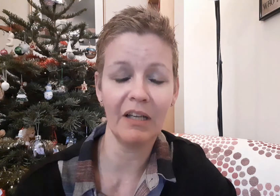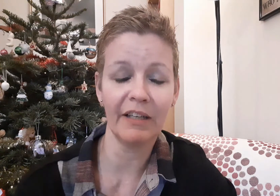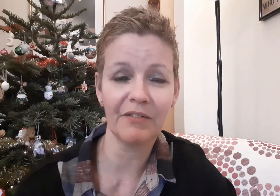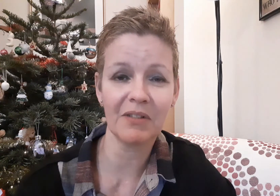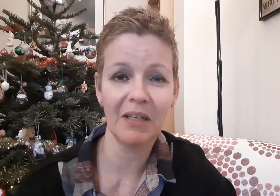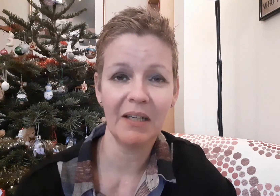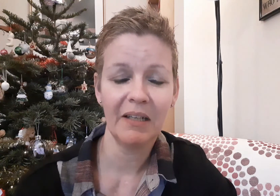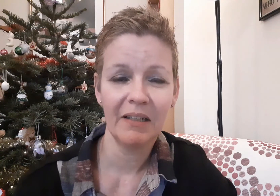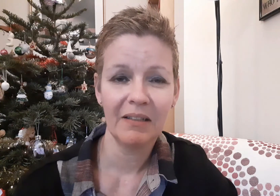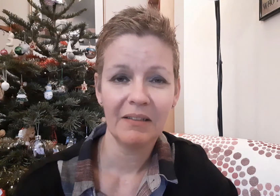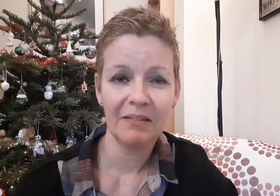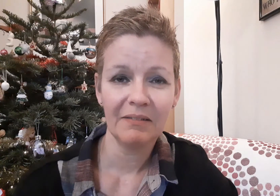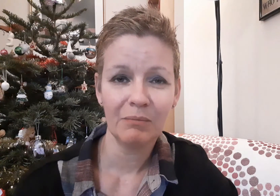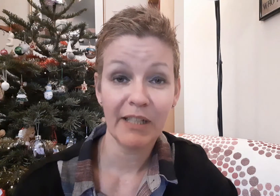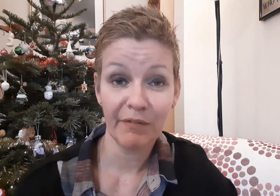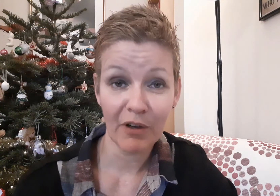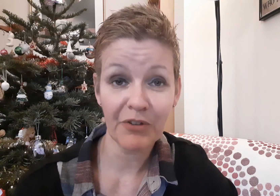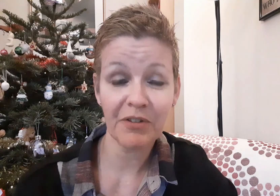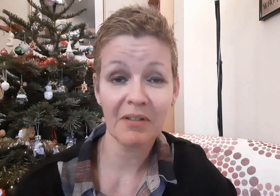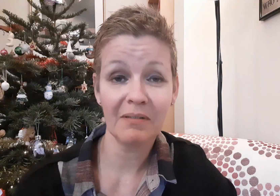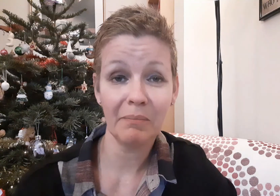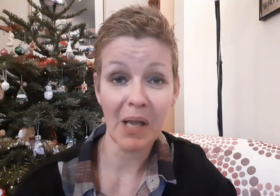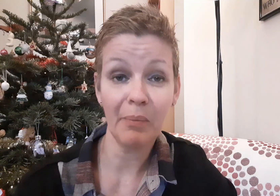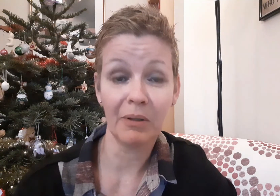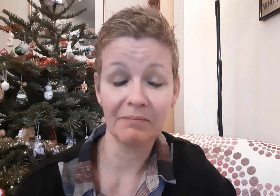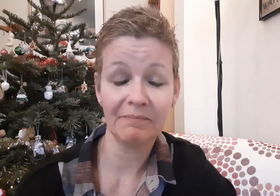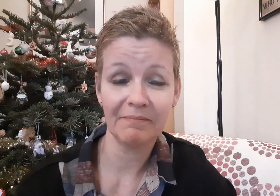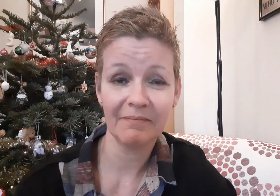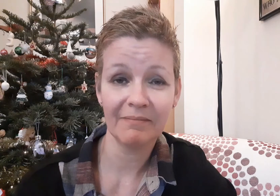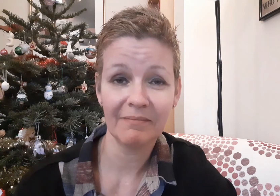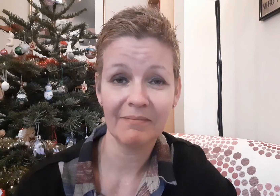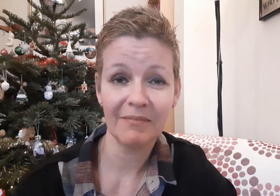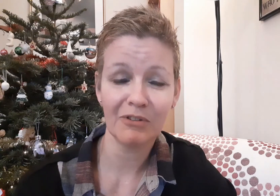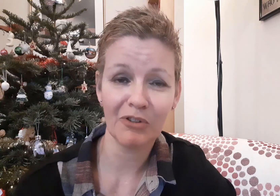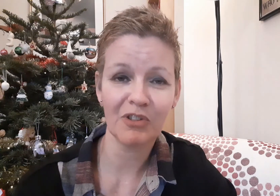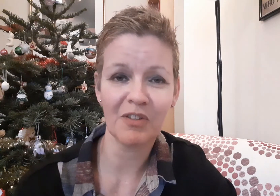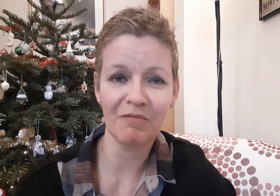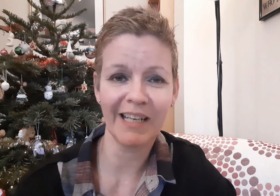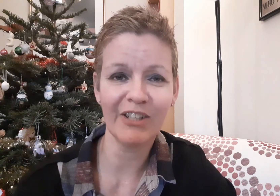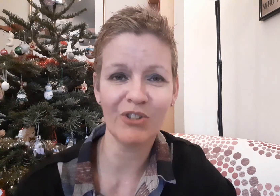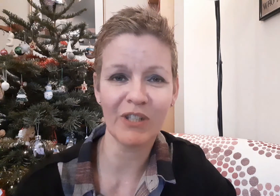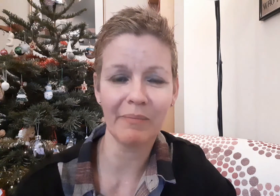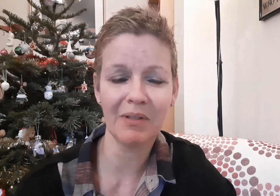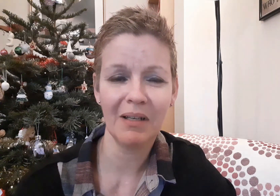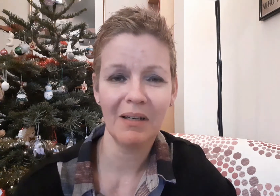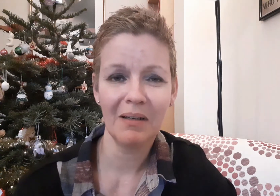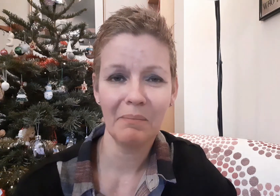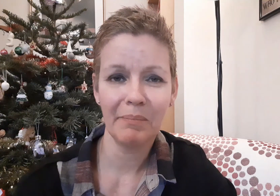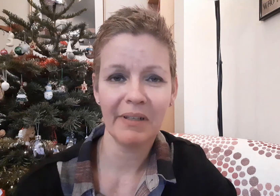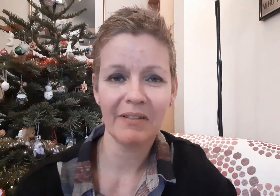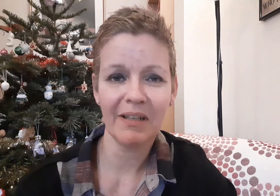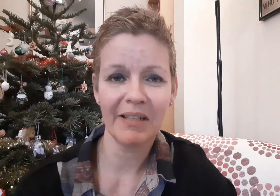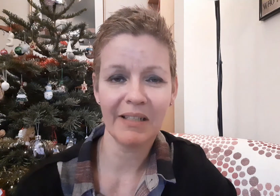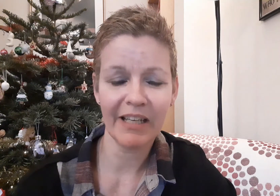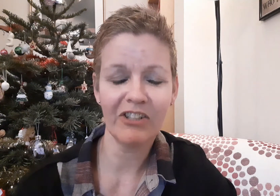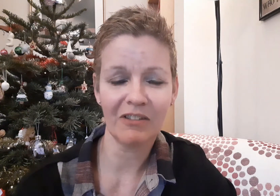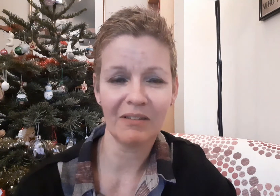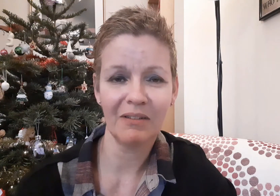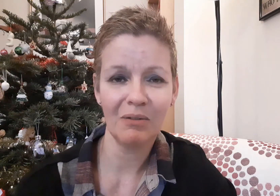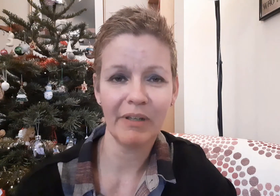lives. We have lost people, not just relationships, but as a nation, we have